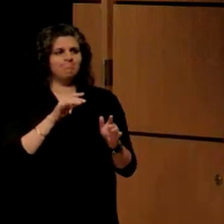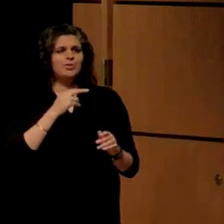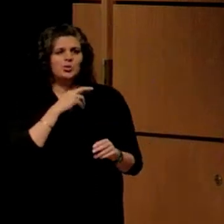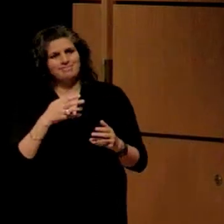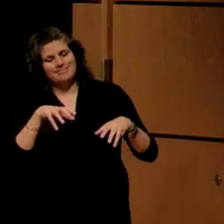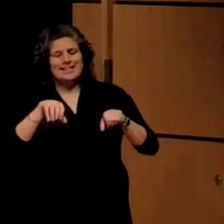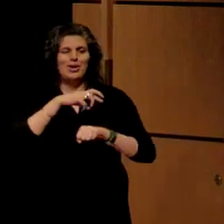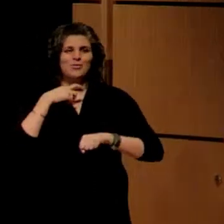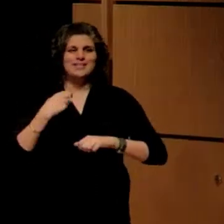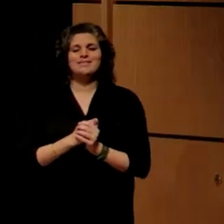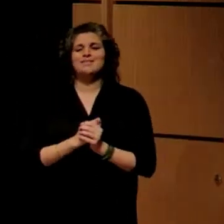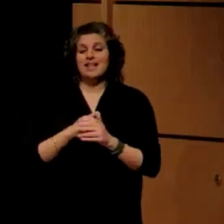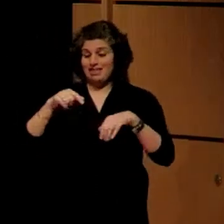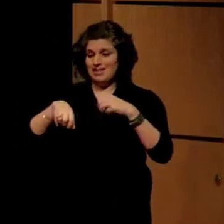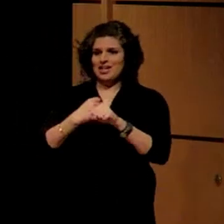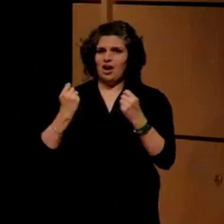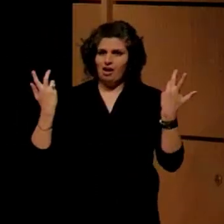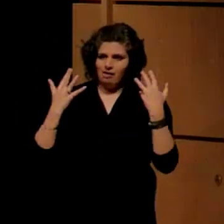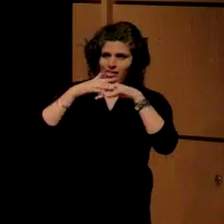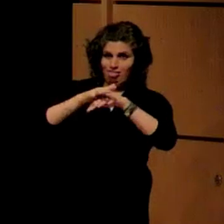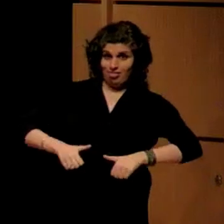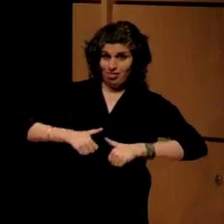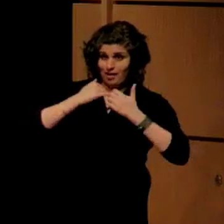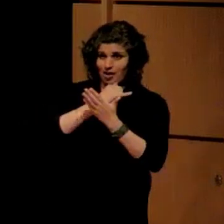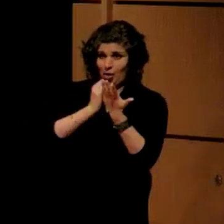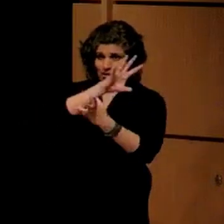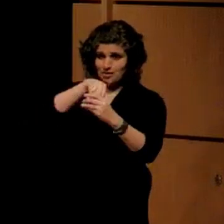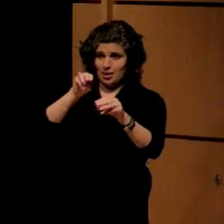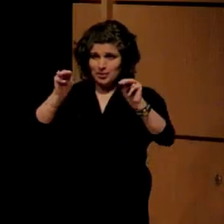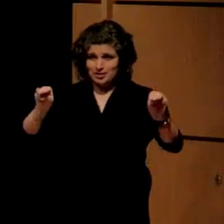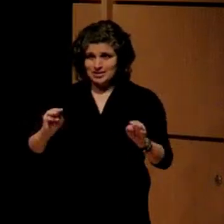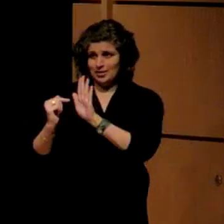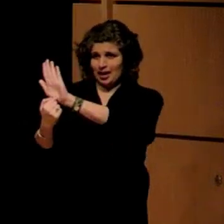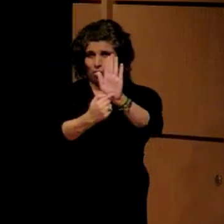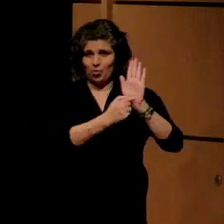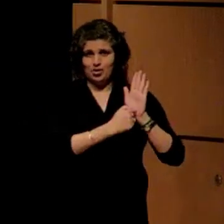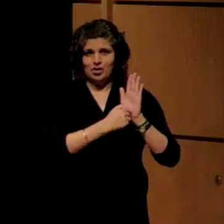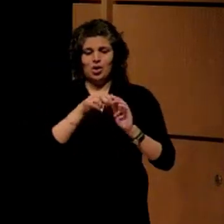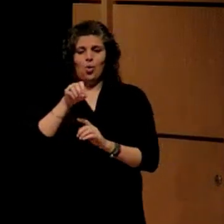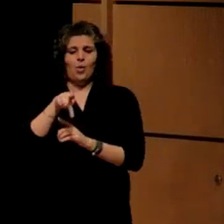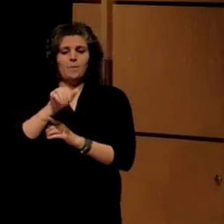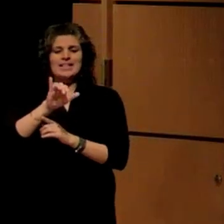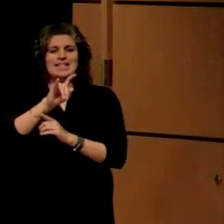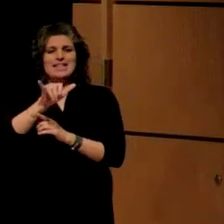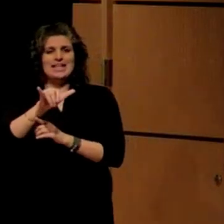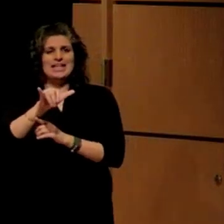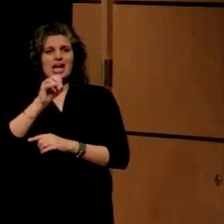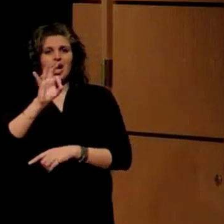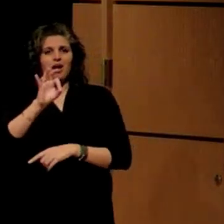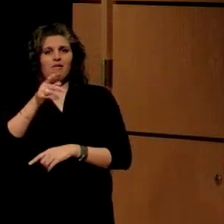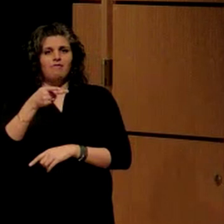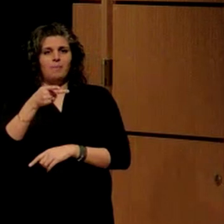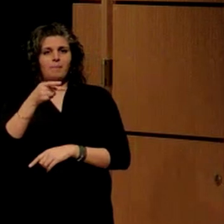This year, we returned to integrating live art within the museum's galleries. Opacity of Performance